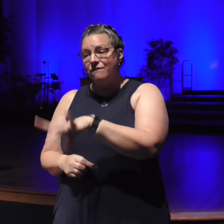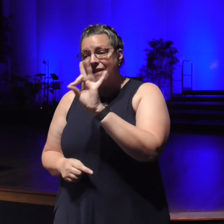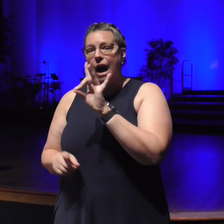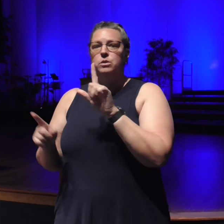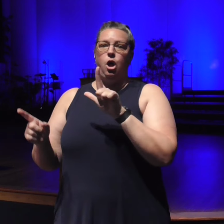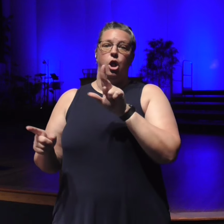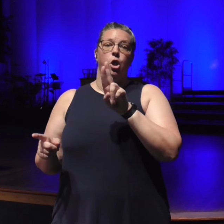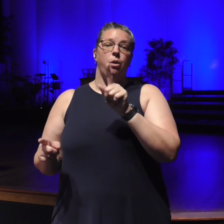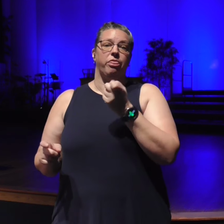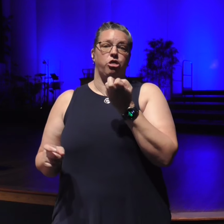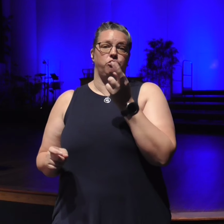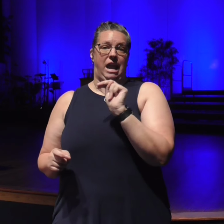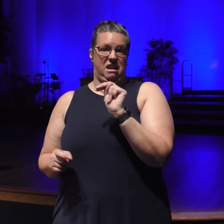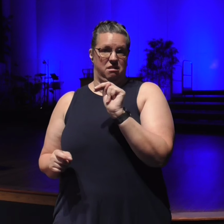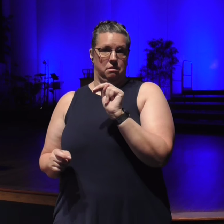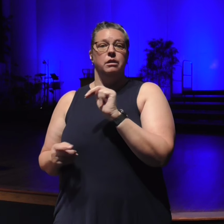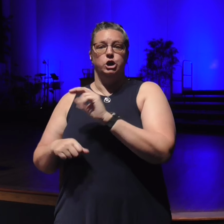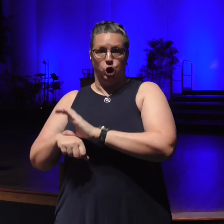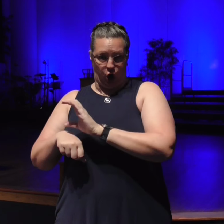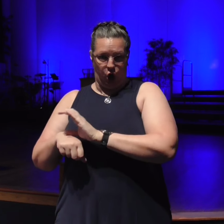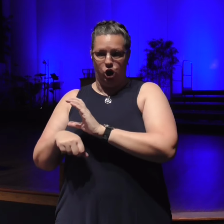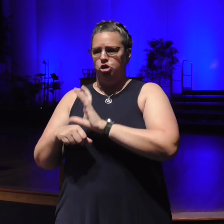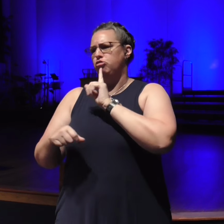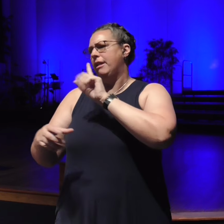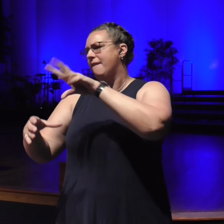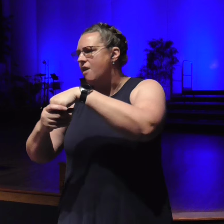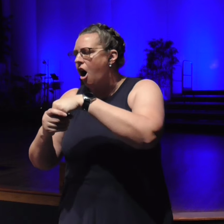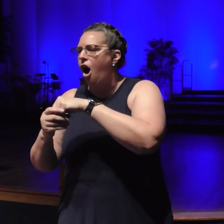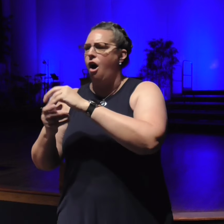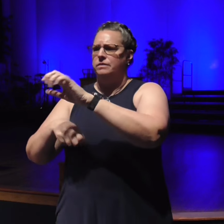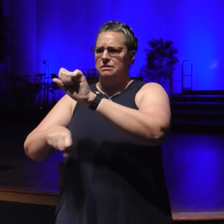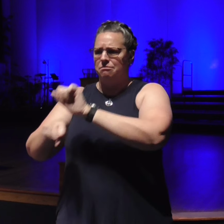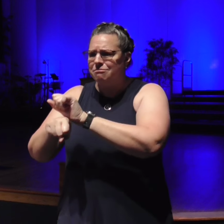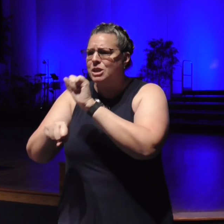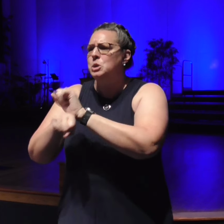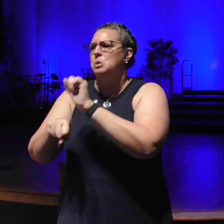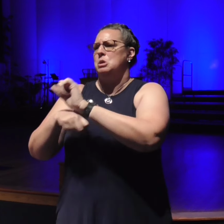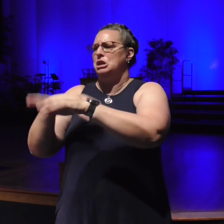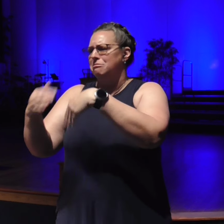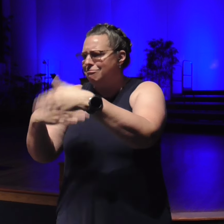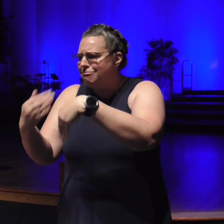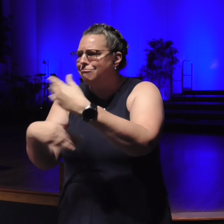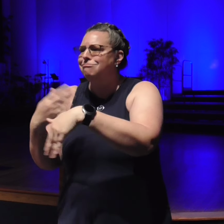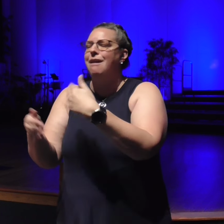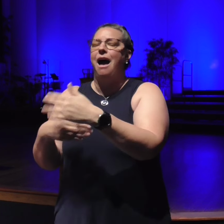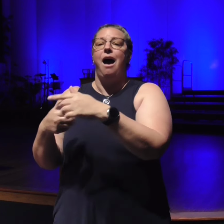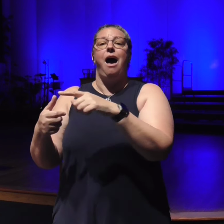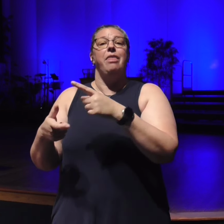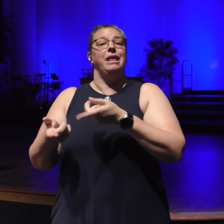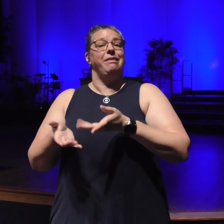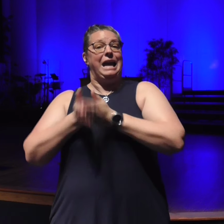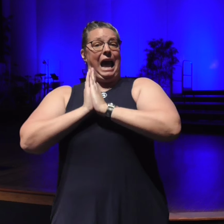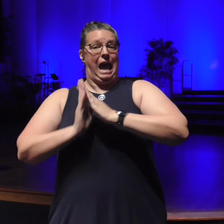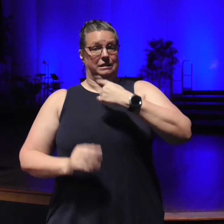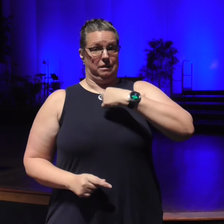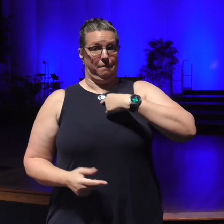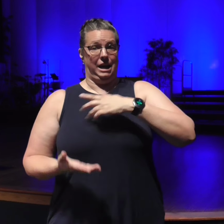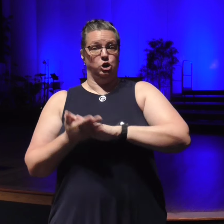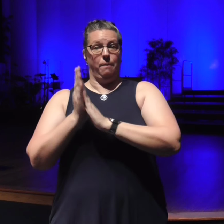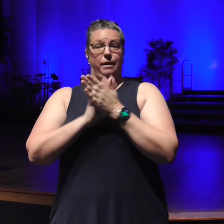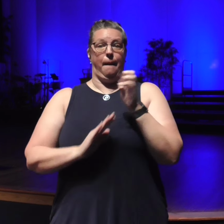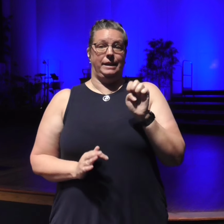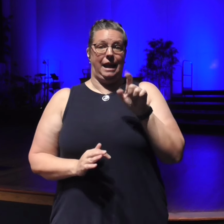Lutheran church, got very involved, worked in lots of different areas, and then I was asked to be one